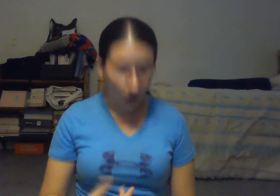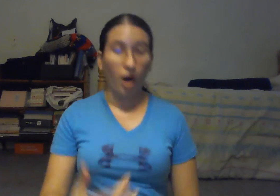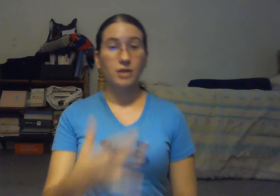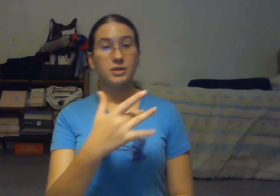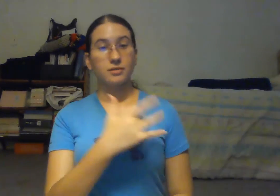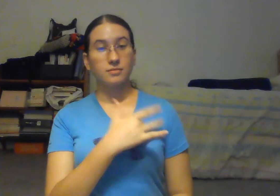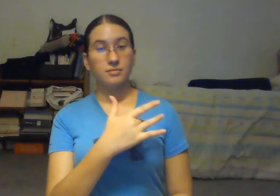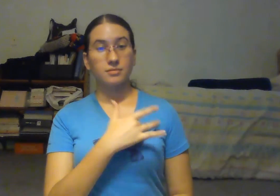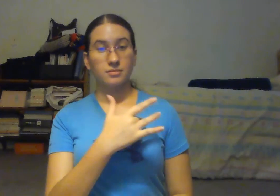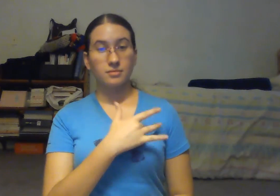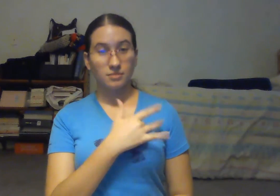Heart.